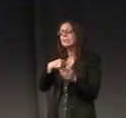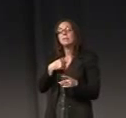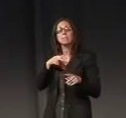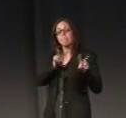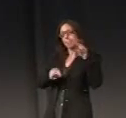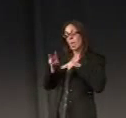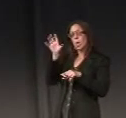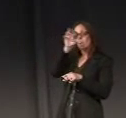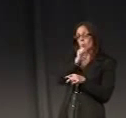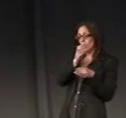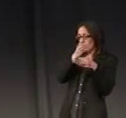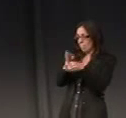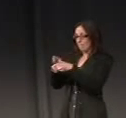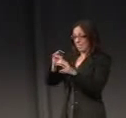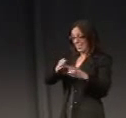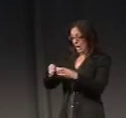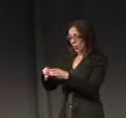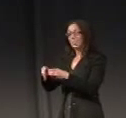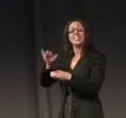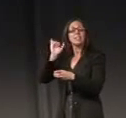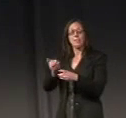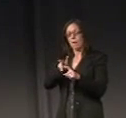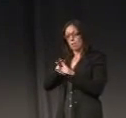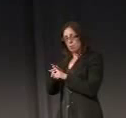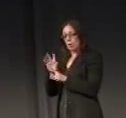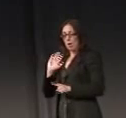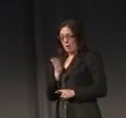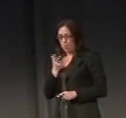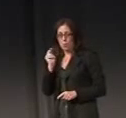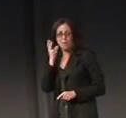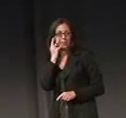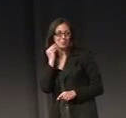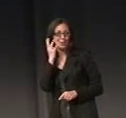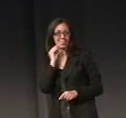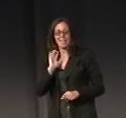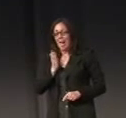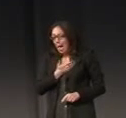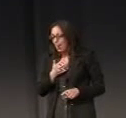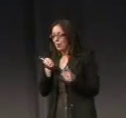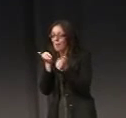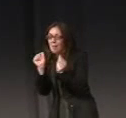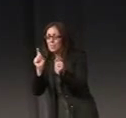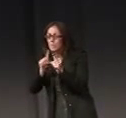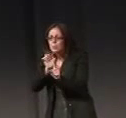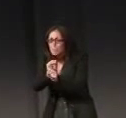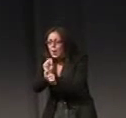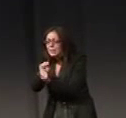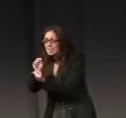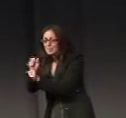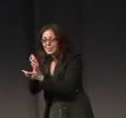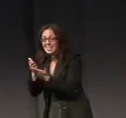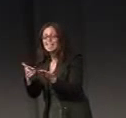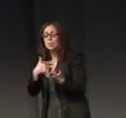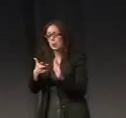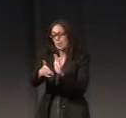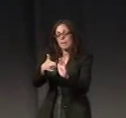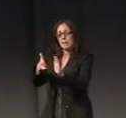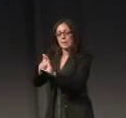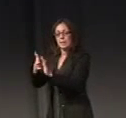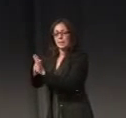experience of them, our own attempts to tenuously grasp at a private understanding of, say, transfinite numbers or cerulean